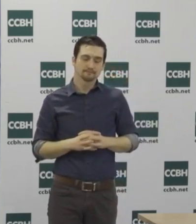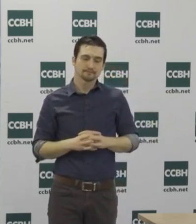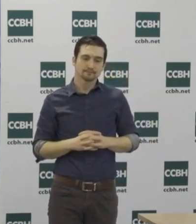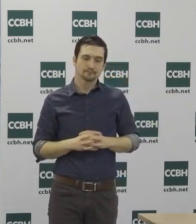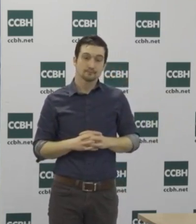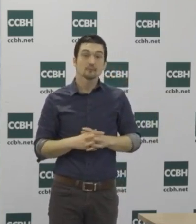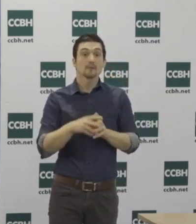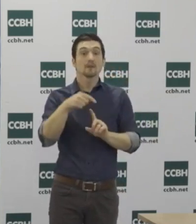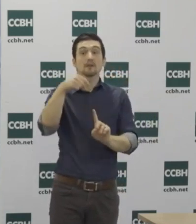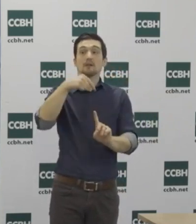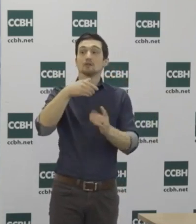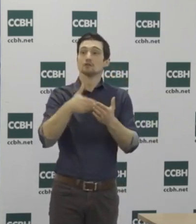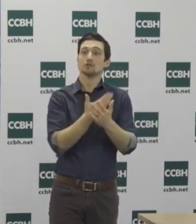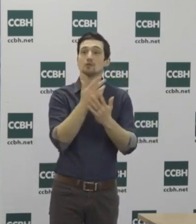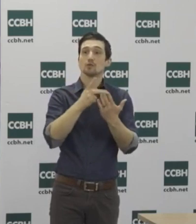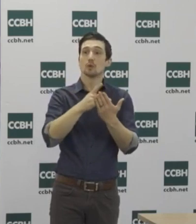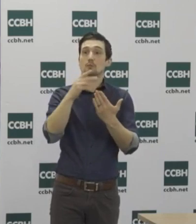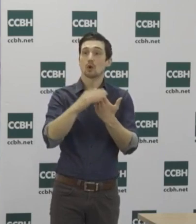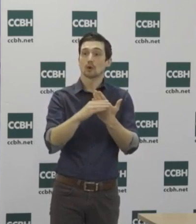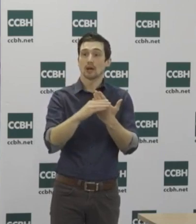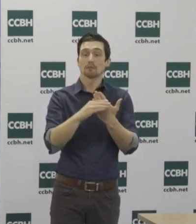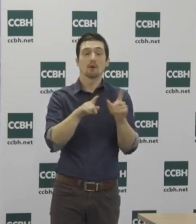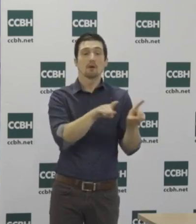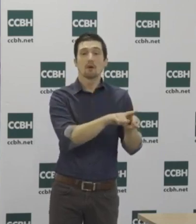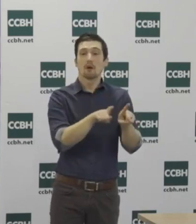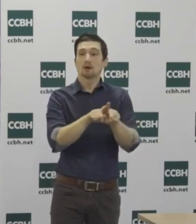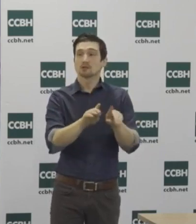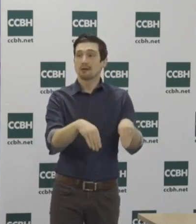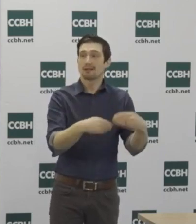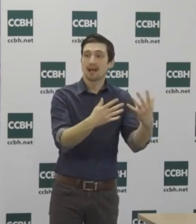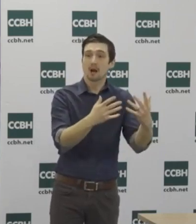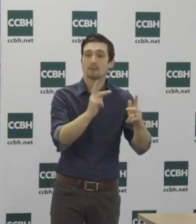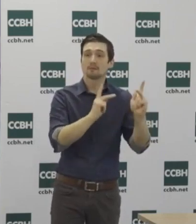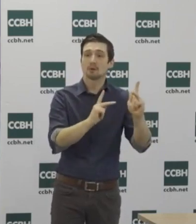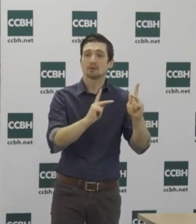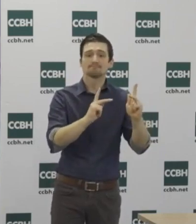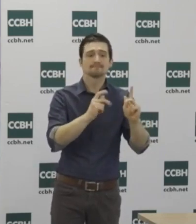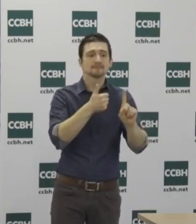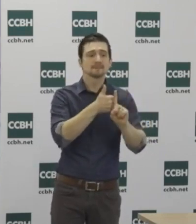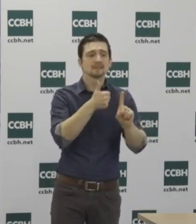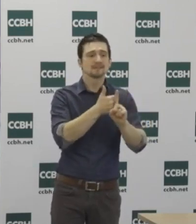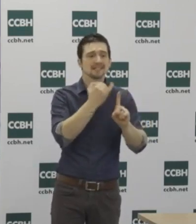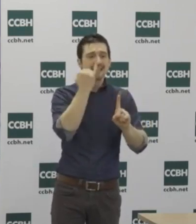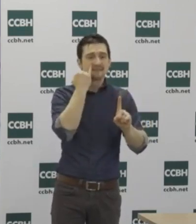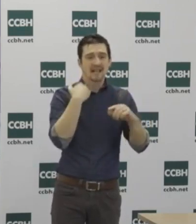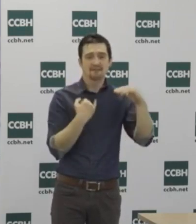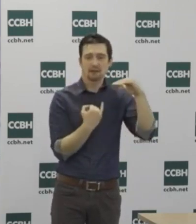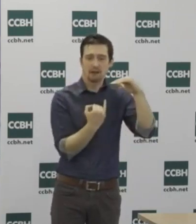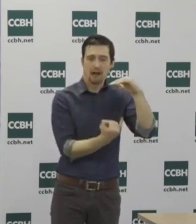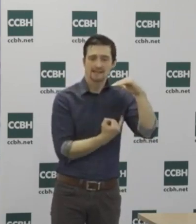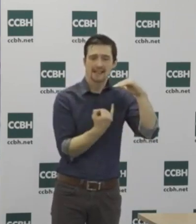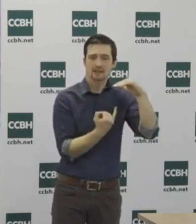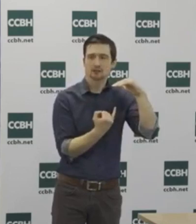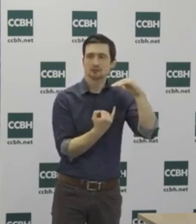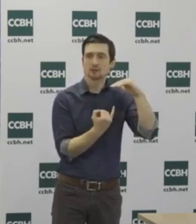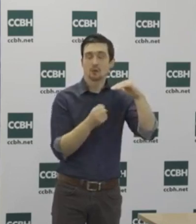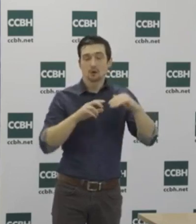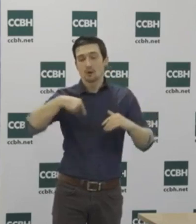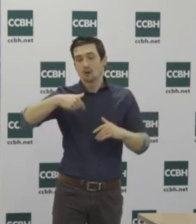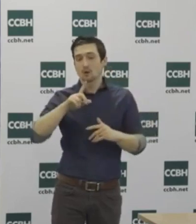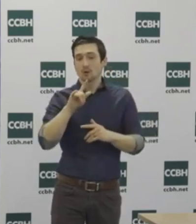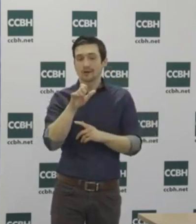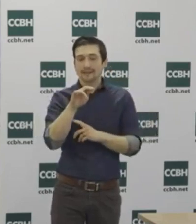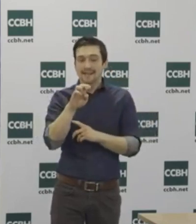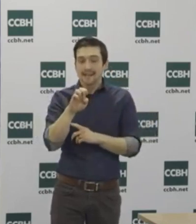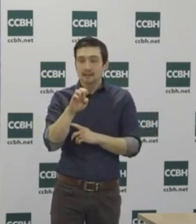And this new program will also enable isolation and or quarantine of clients who are confirmed